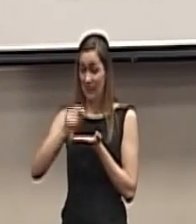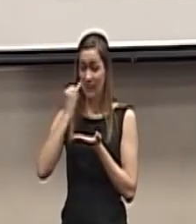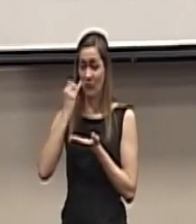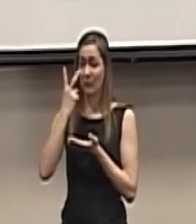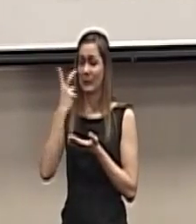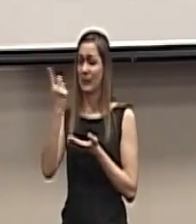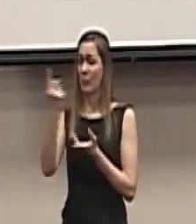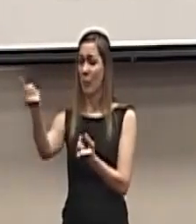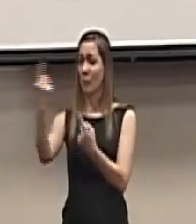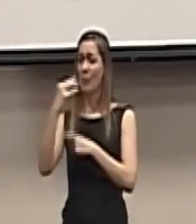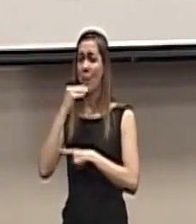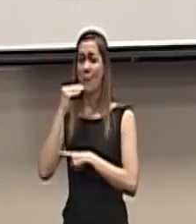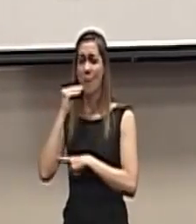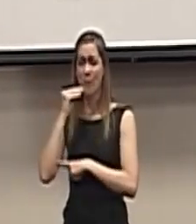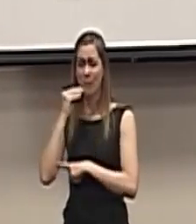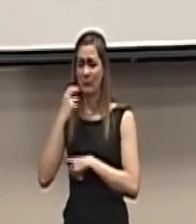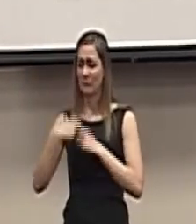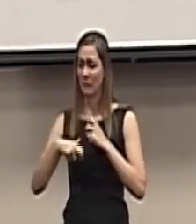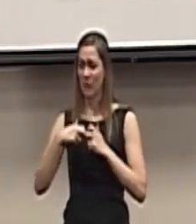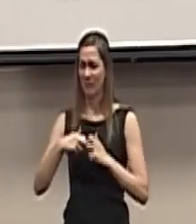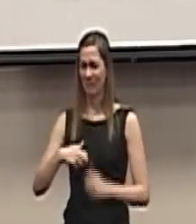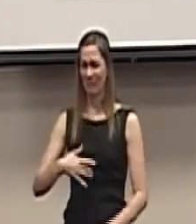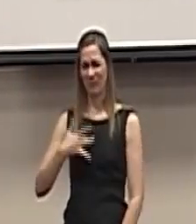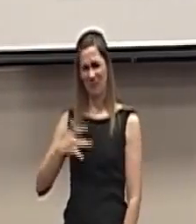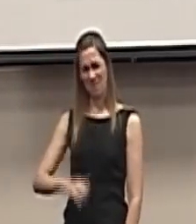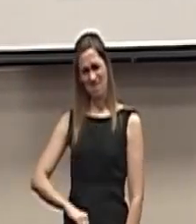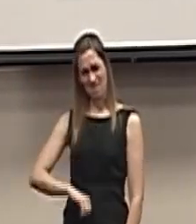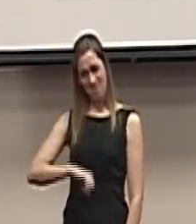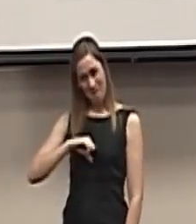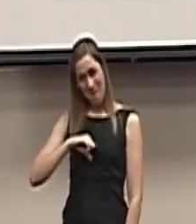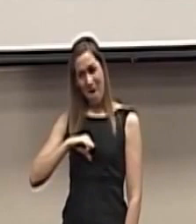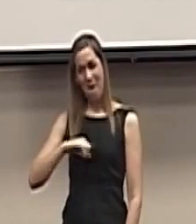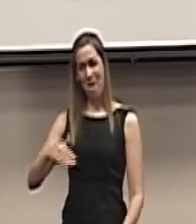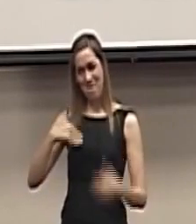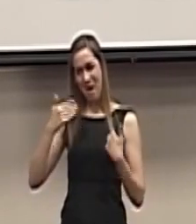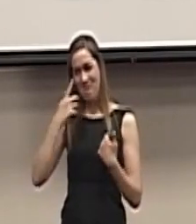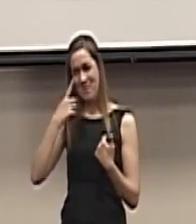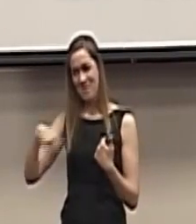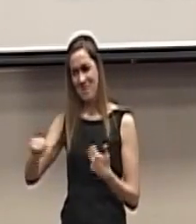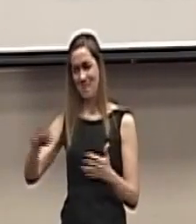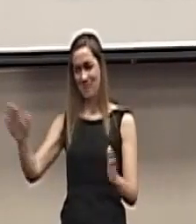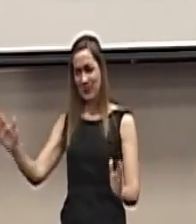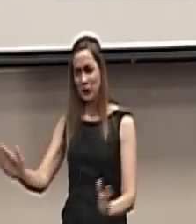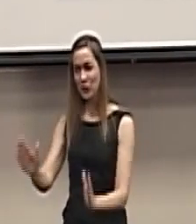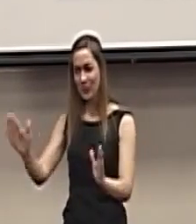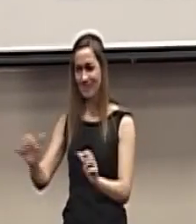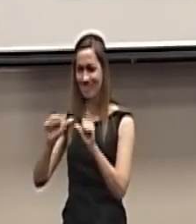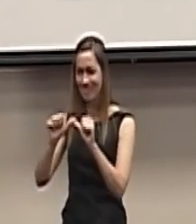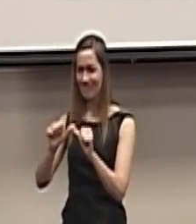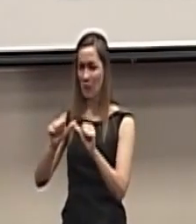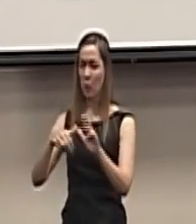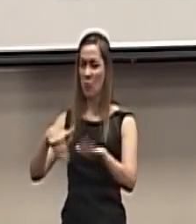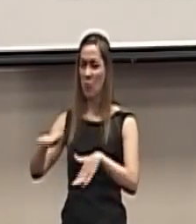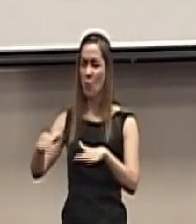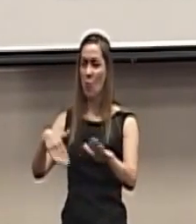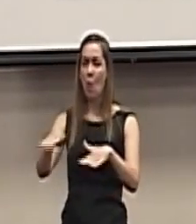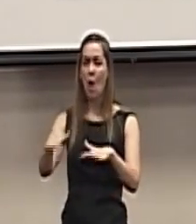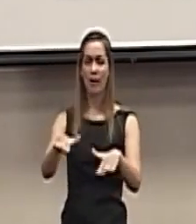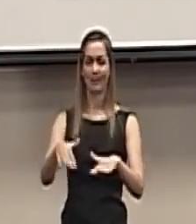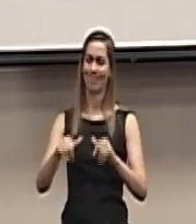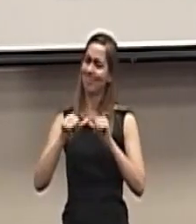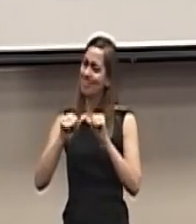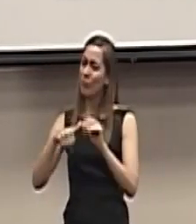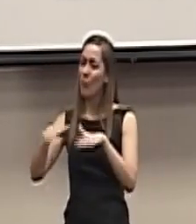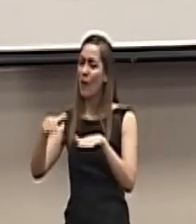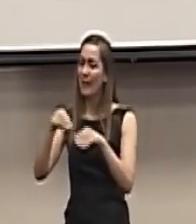difficulty, be proud of them. Be happy for them and encourage them to keep walking. Keep walking. Keep